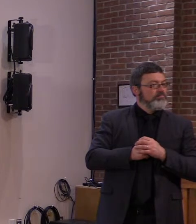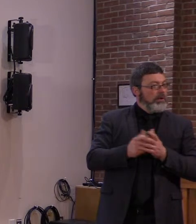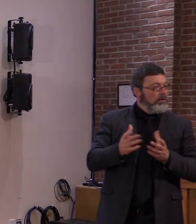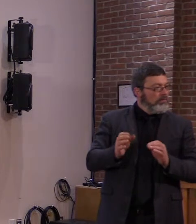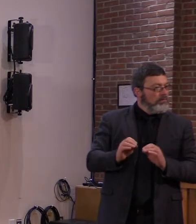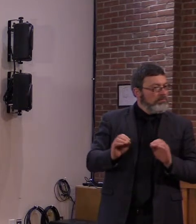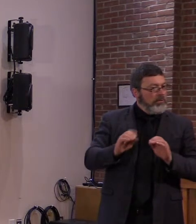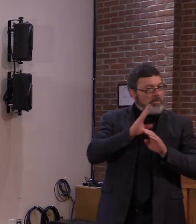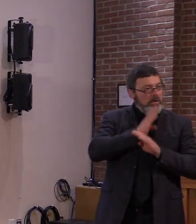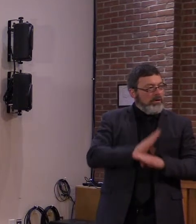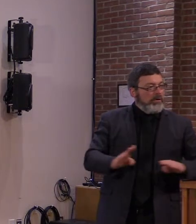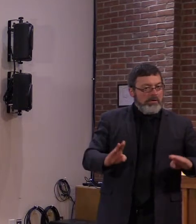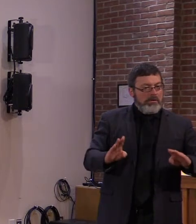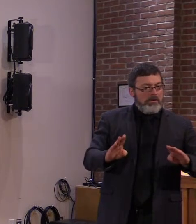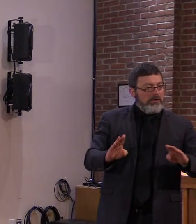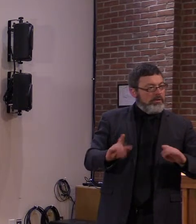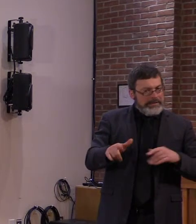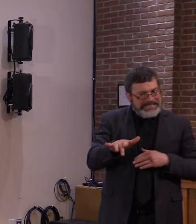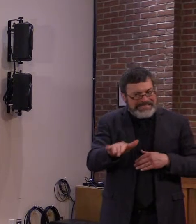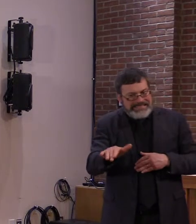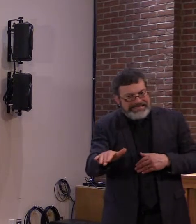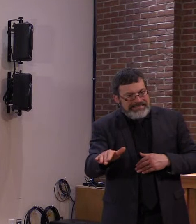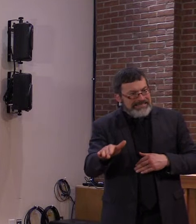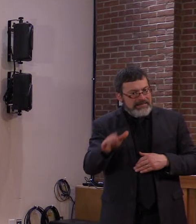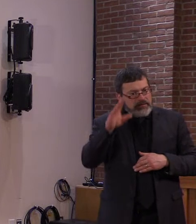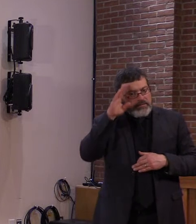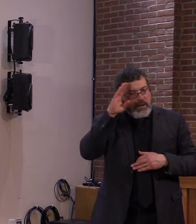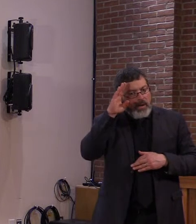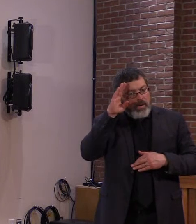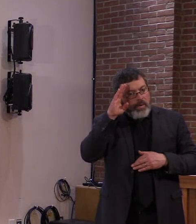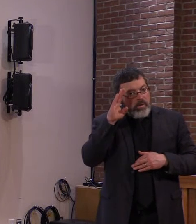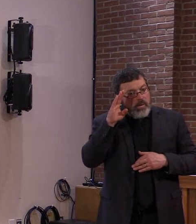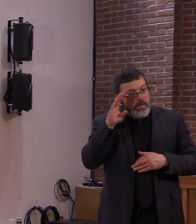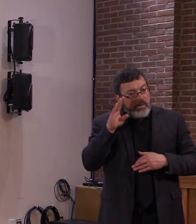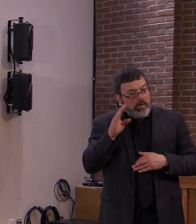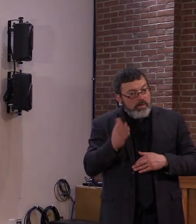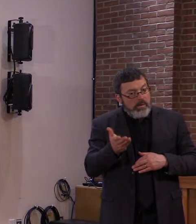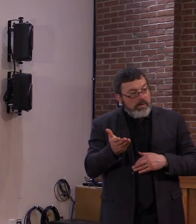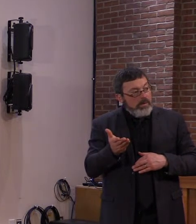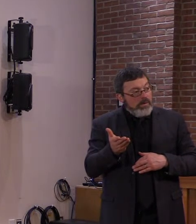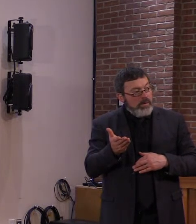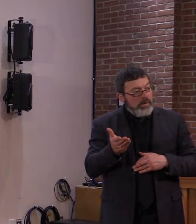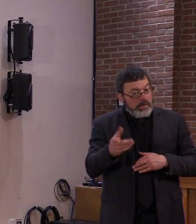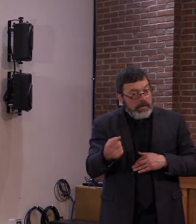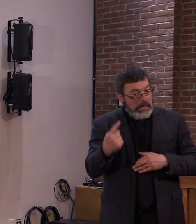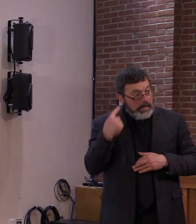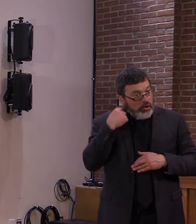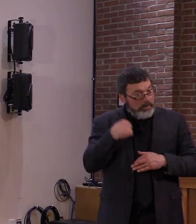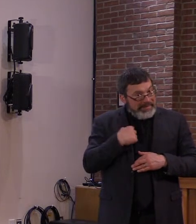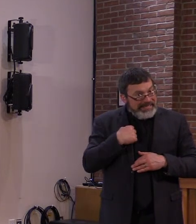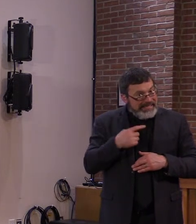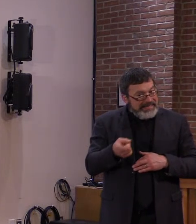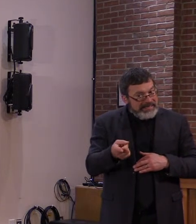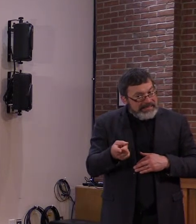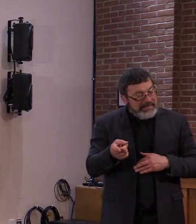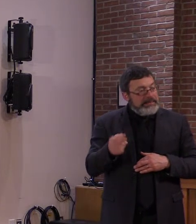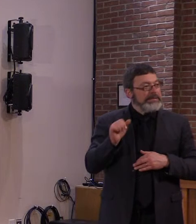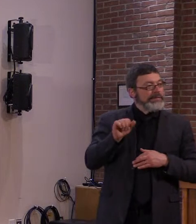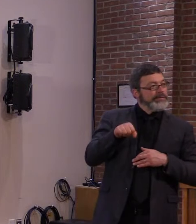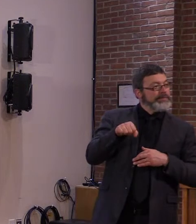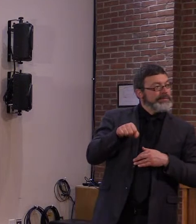we find the vaccines become a game changer, that'll only get us there that much faster. So I do think